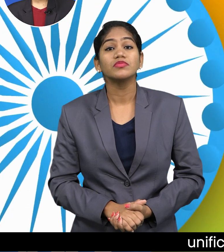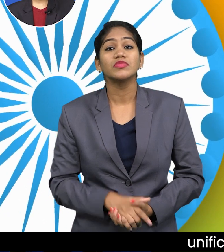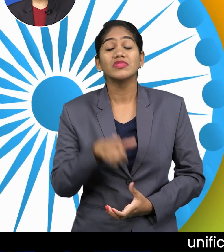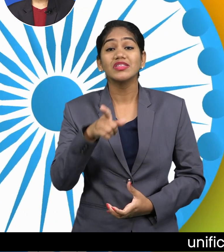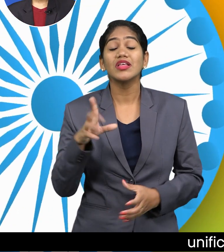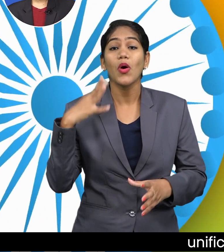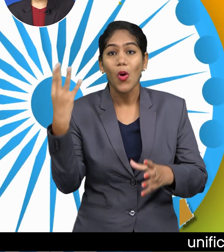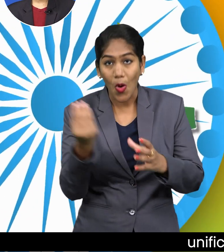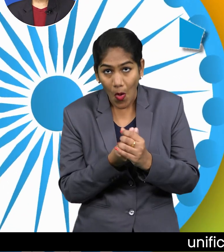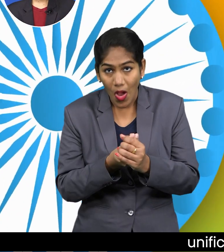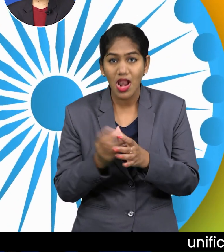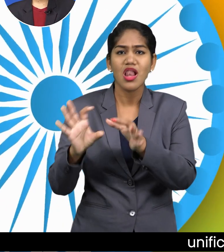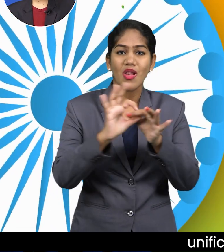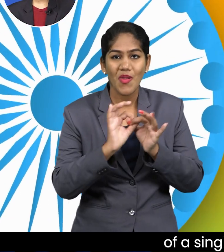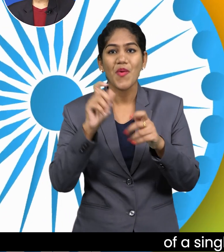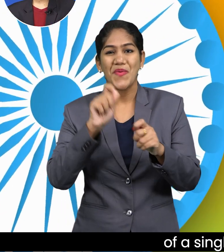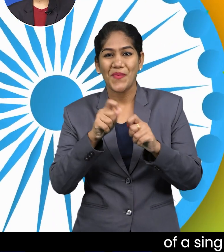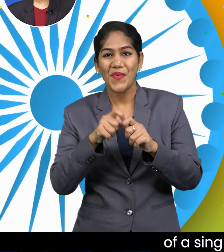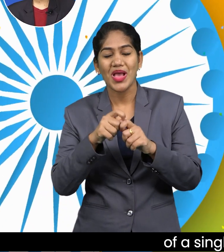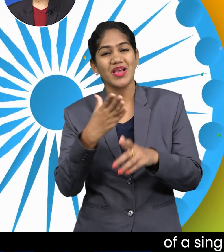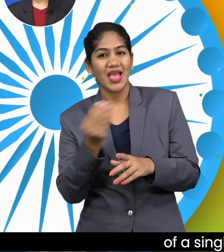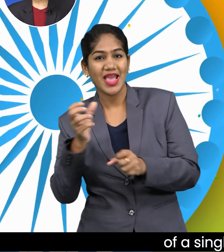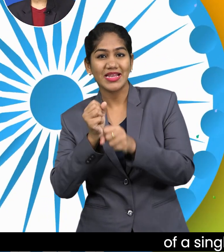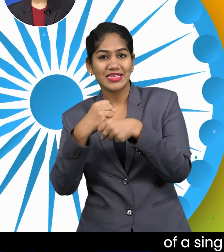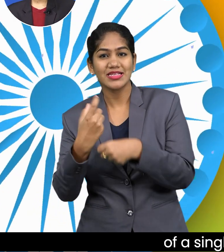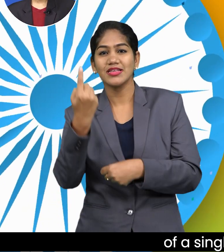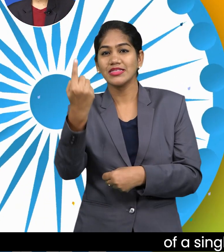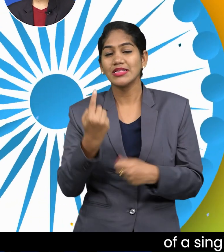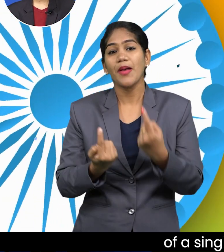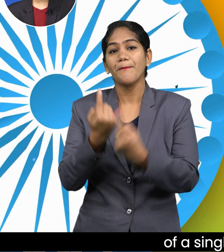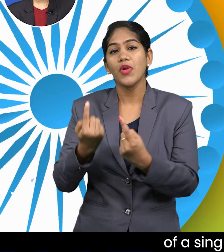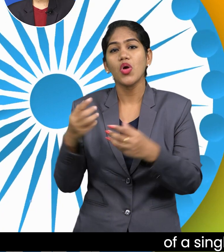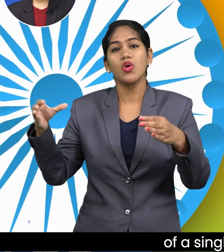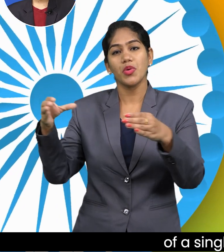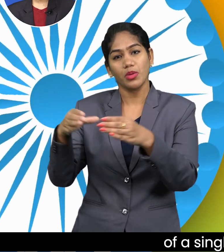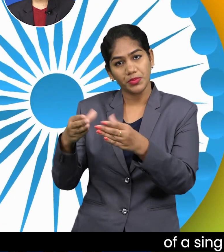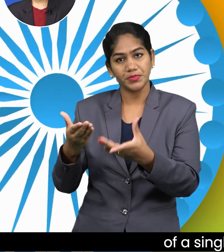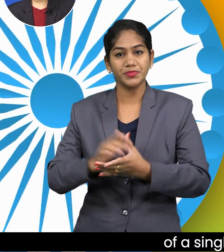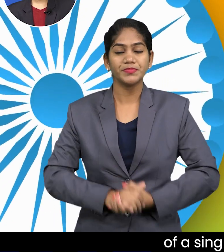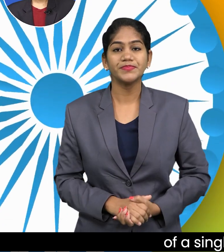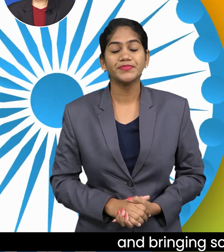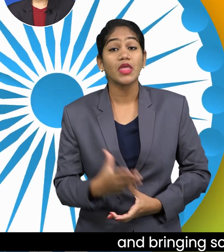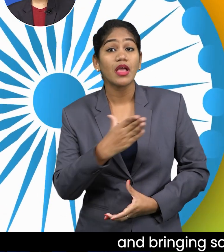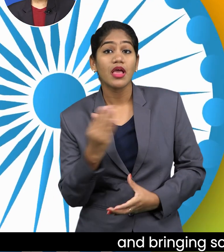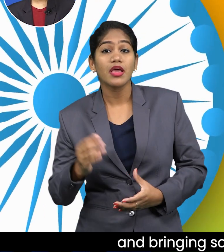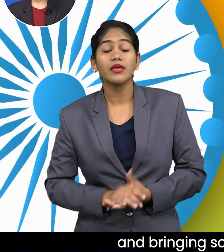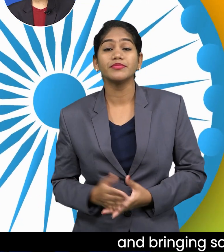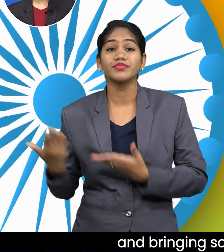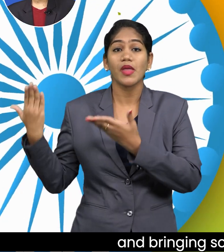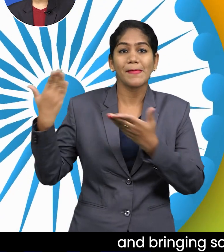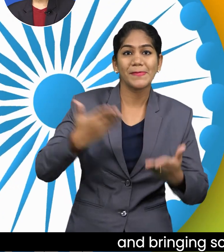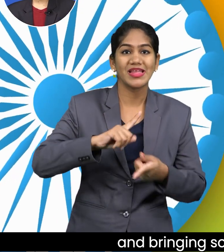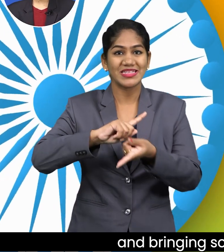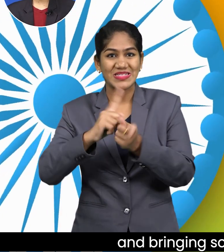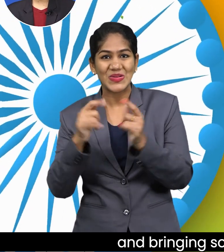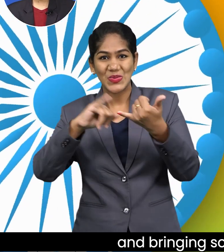unification and creation of a single political community, and bringing social